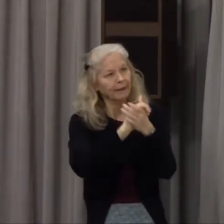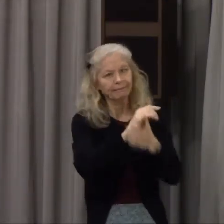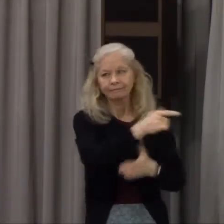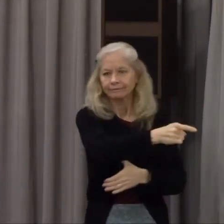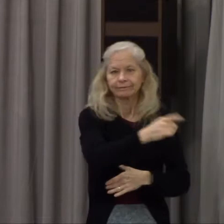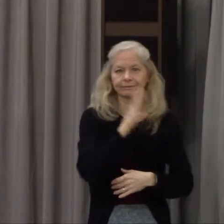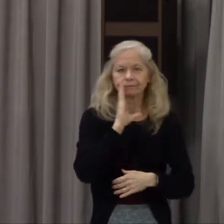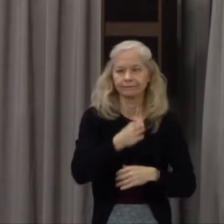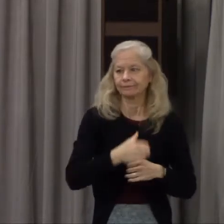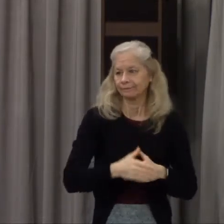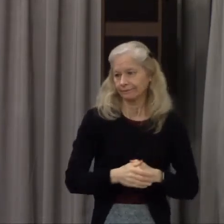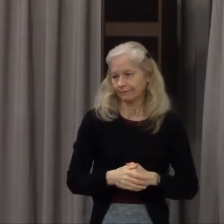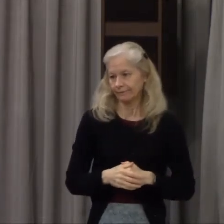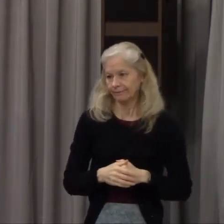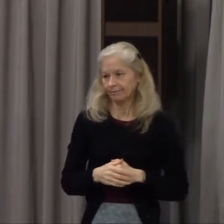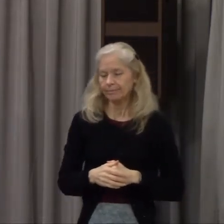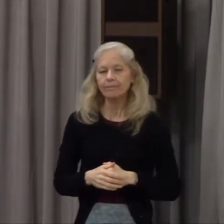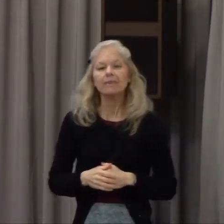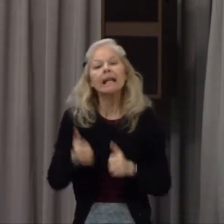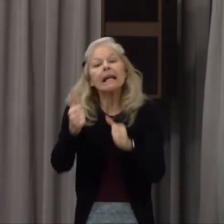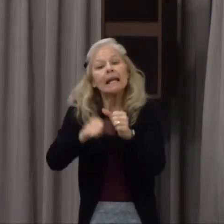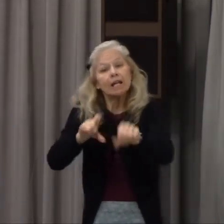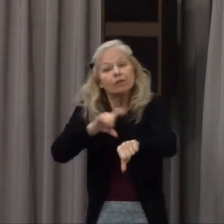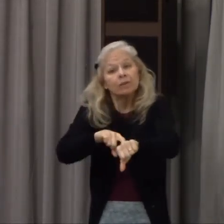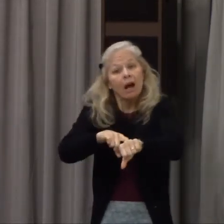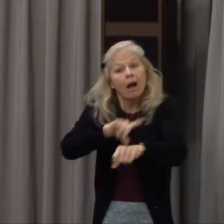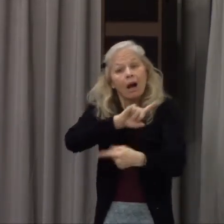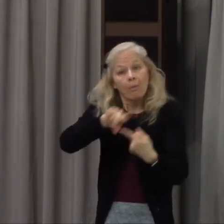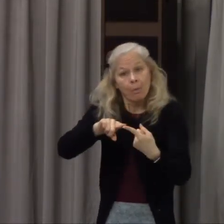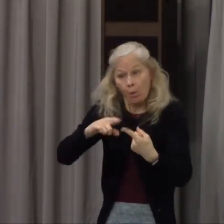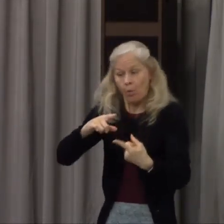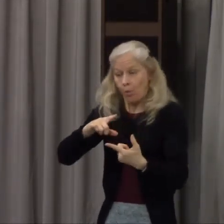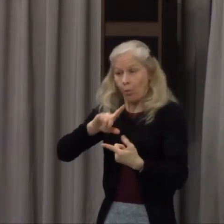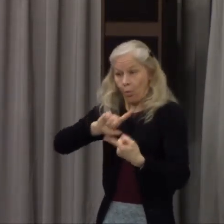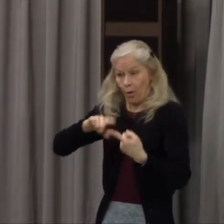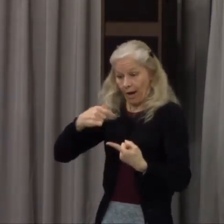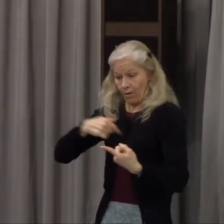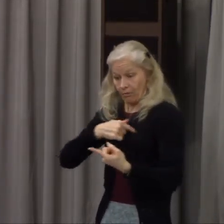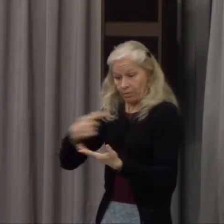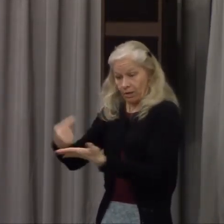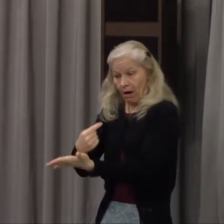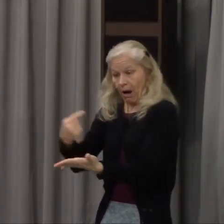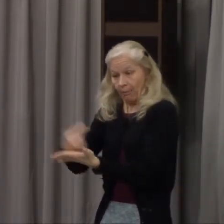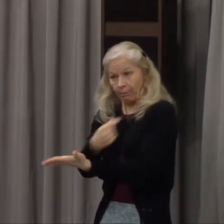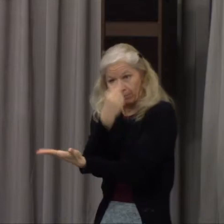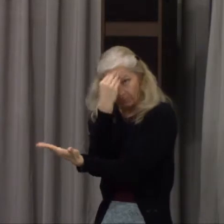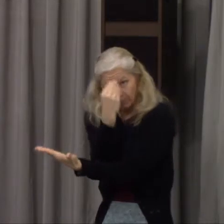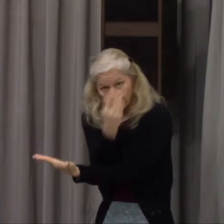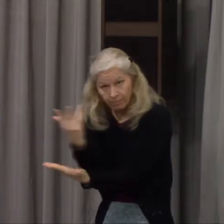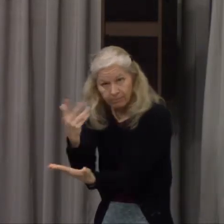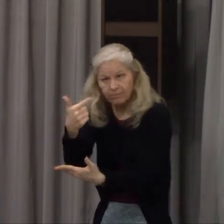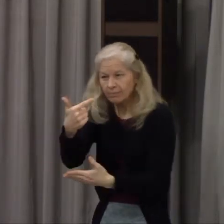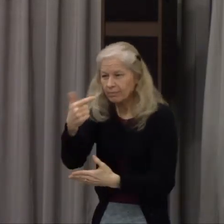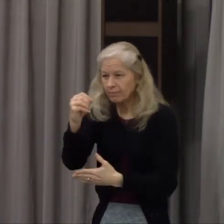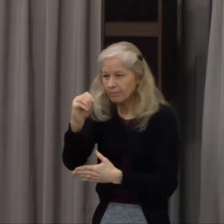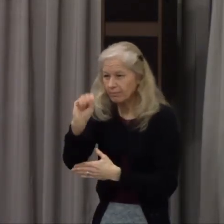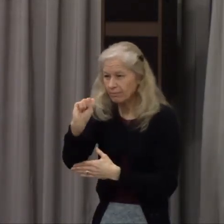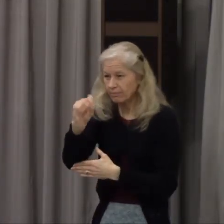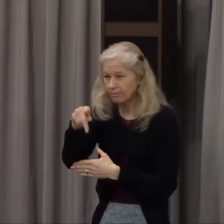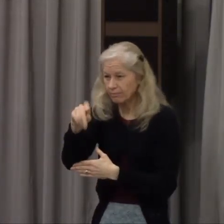every time we bear the gospel, we bear great news. That was the message on the gospel